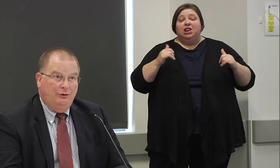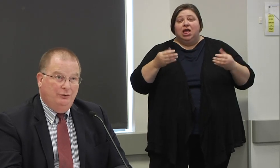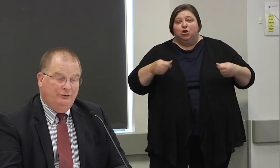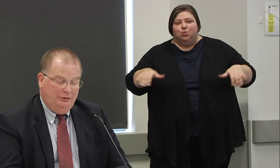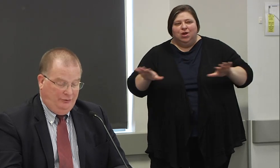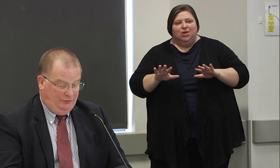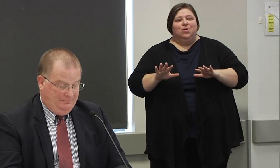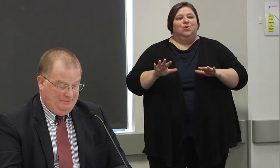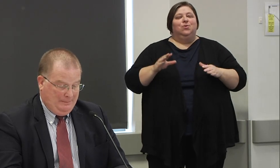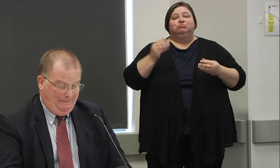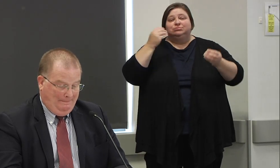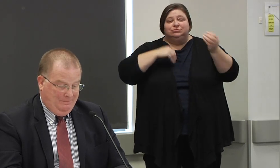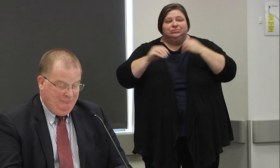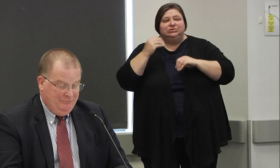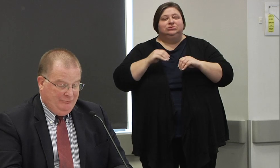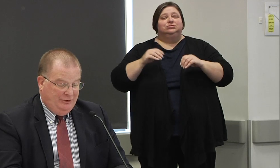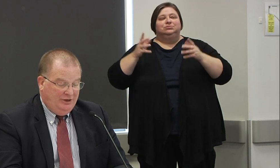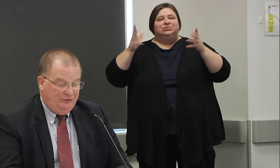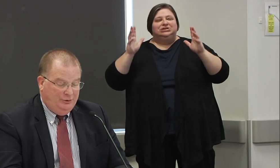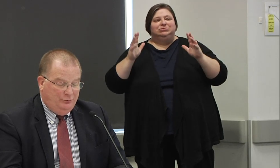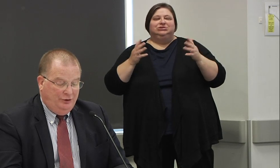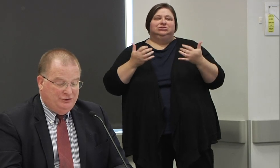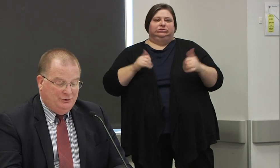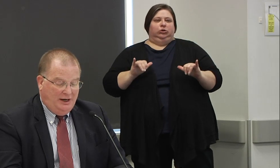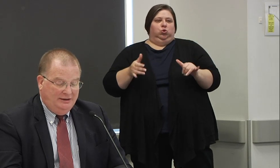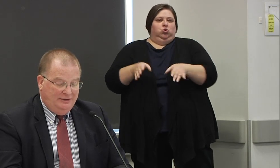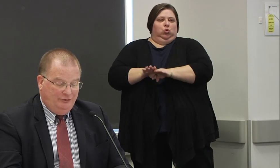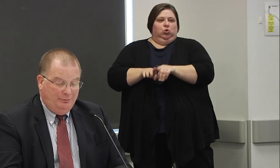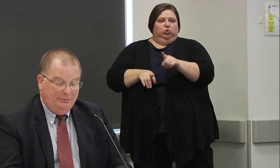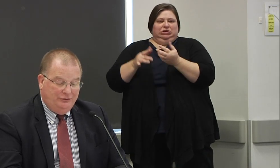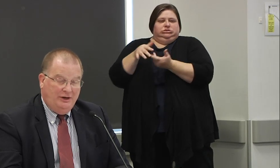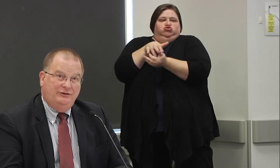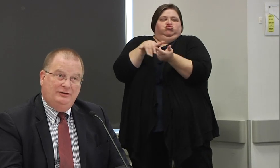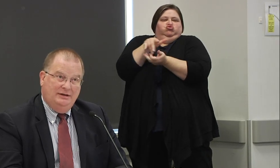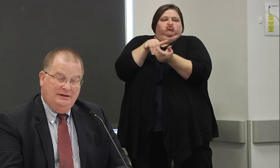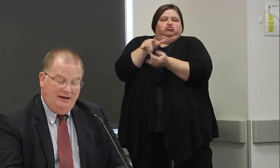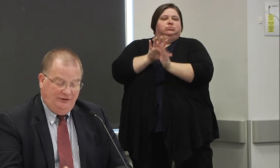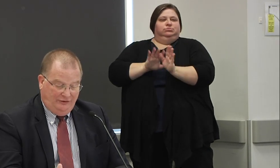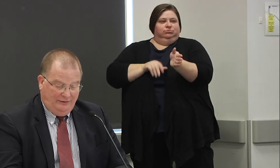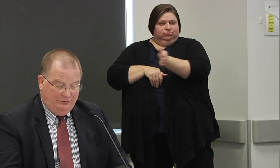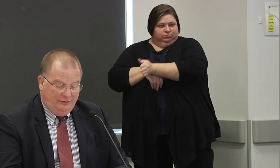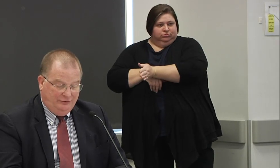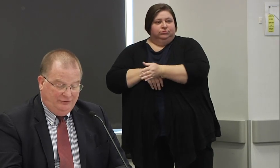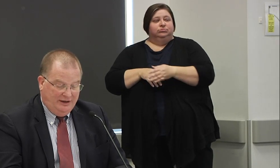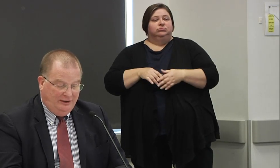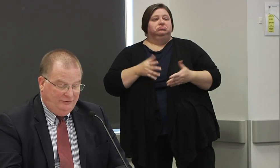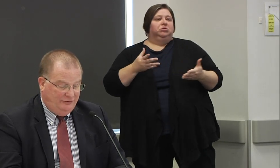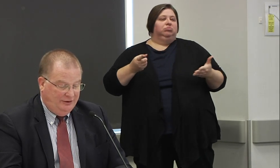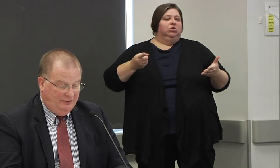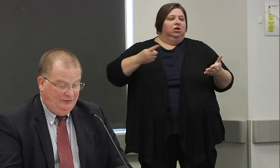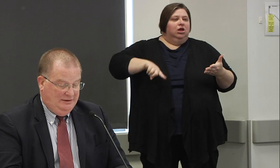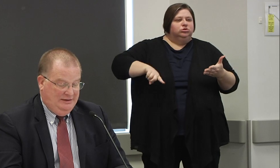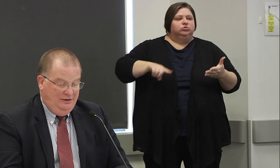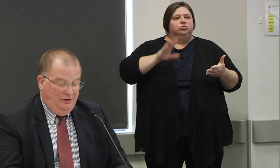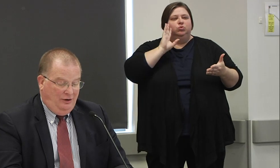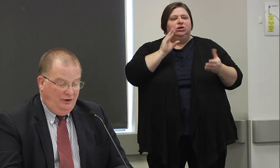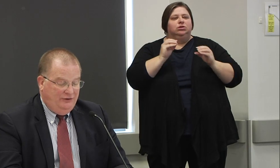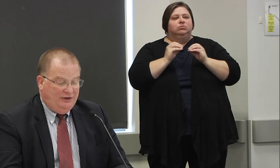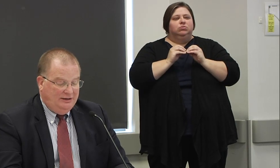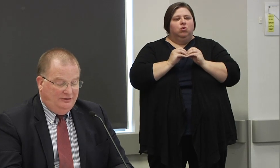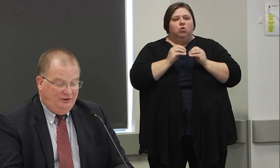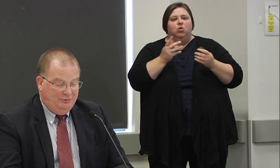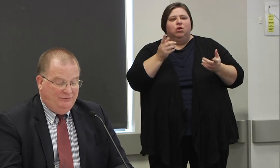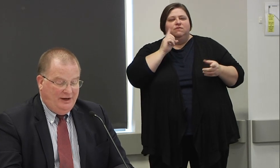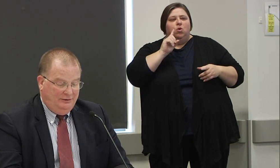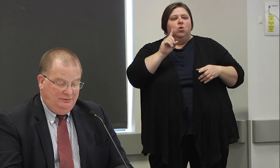courts closed. Next week, we'll issue guidelines for public transit and, as the governor referenced, daycare facilities. All these guidelines